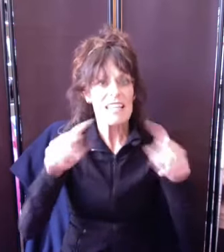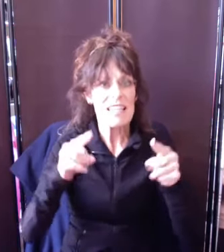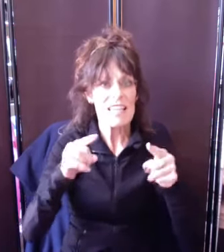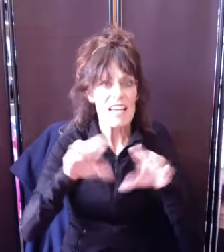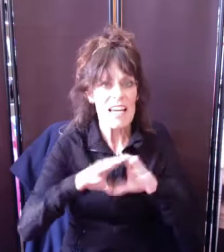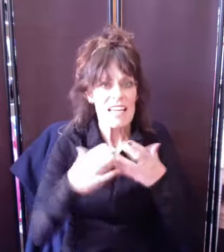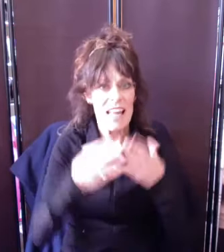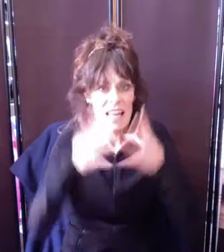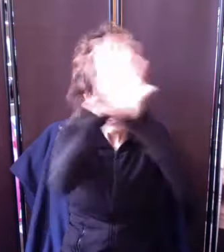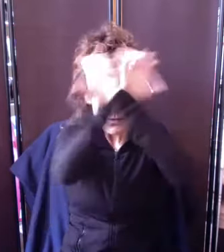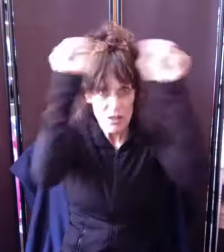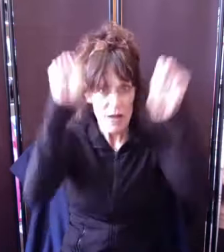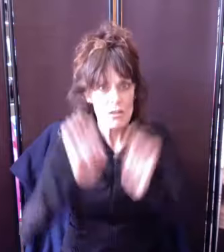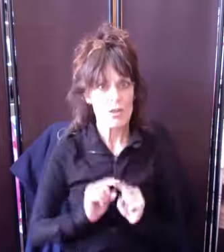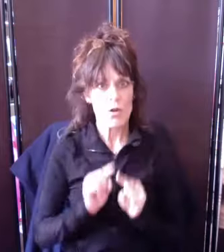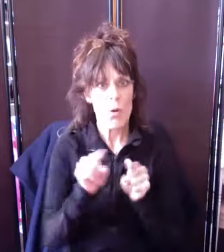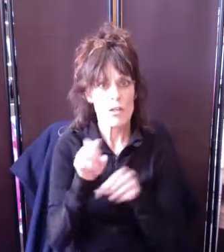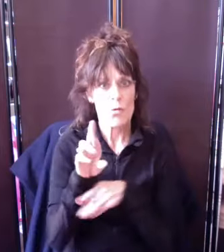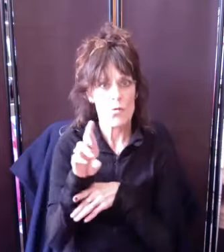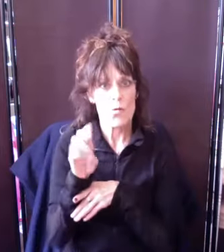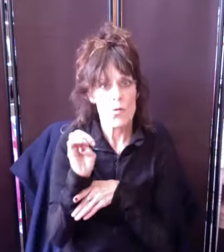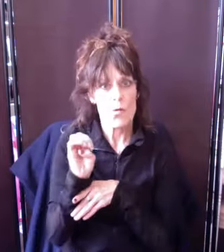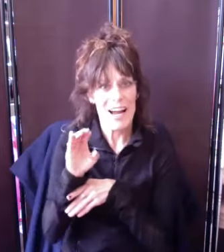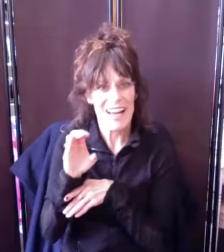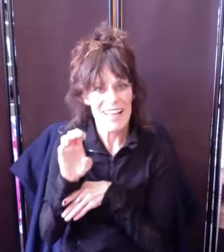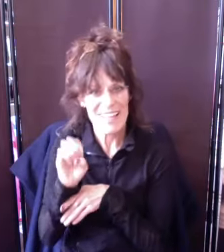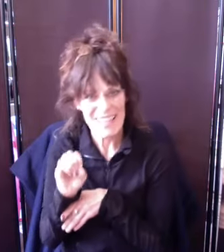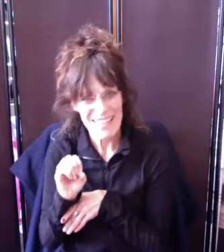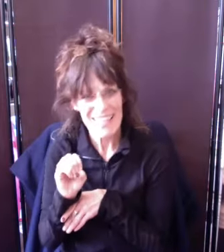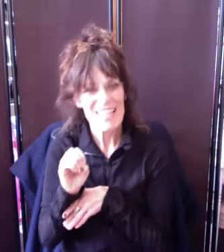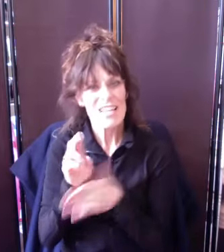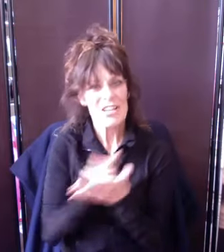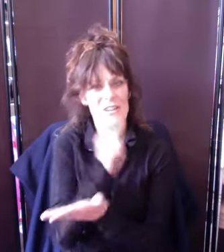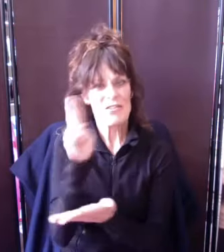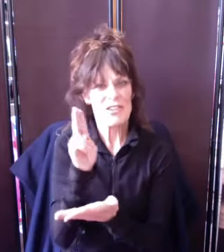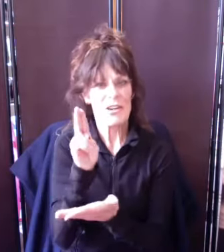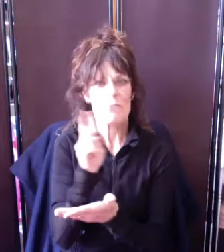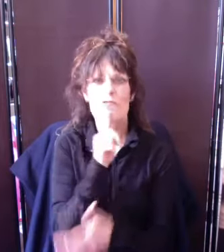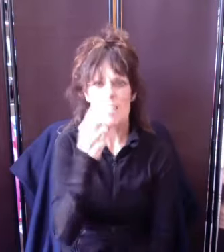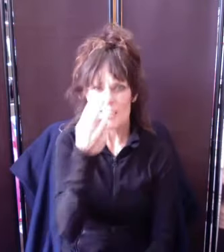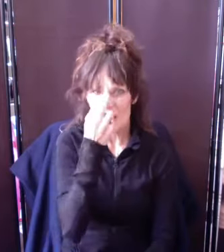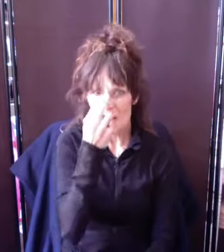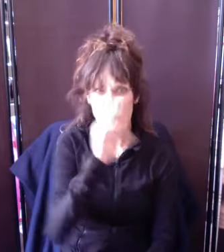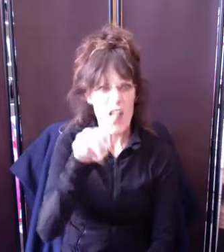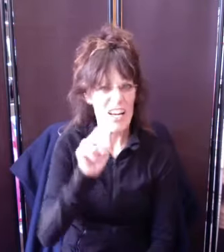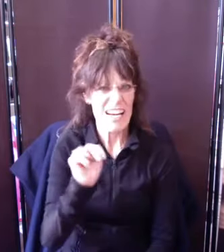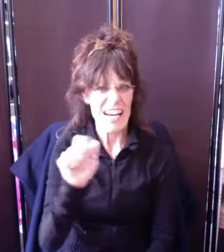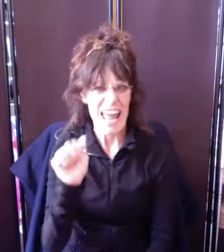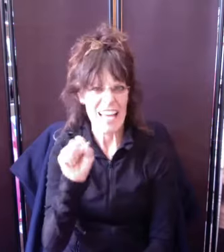University, which is a really geeky school if you don't know that. Like, all the NASA people are there, right? So, and then there's